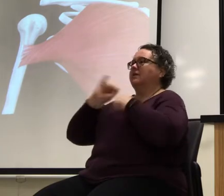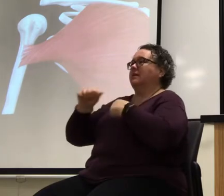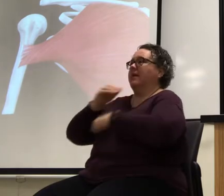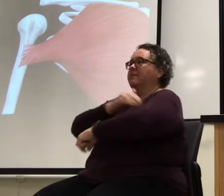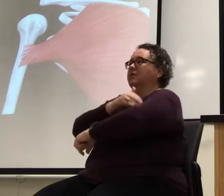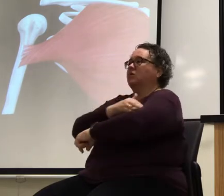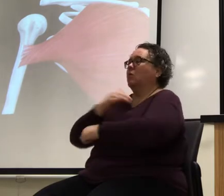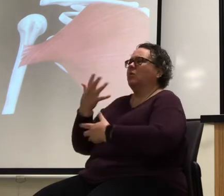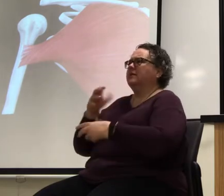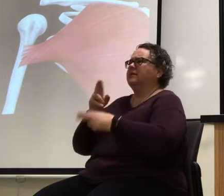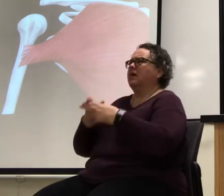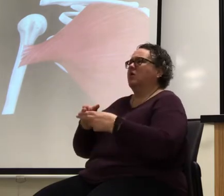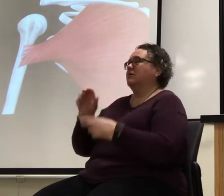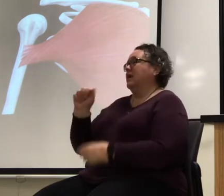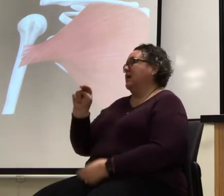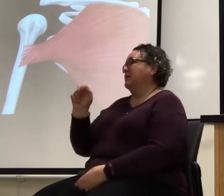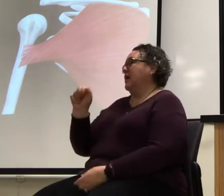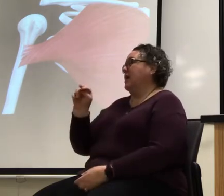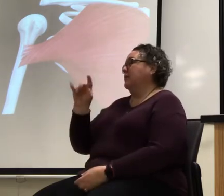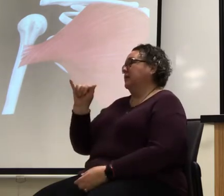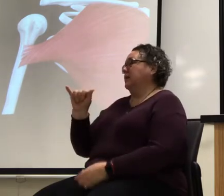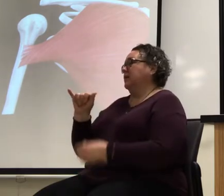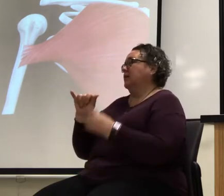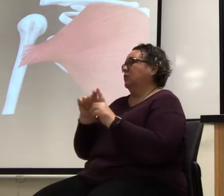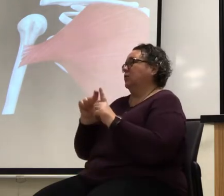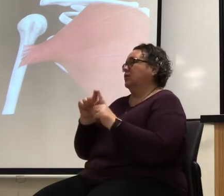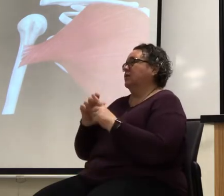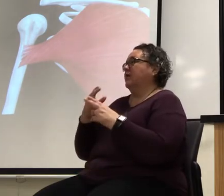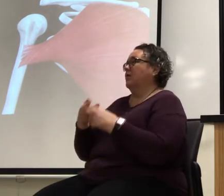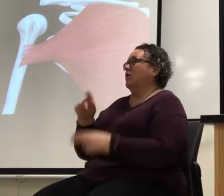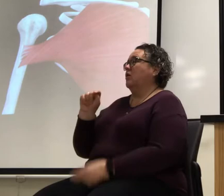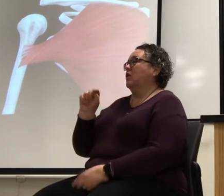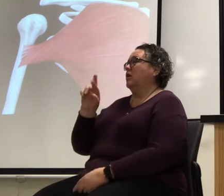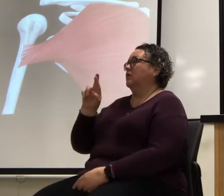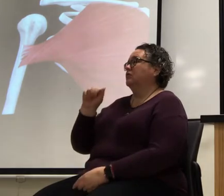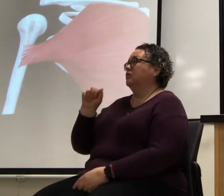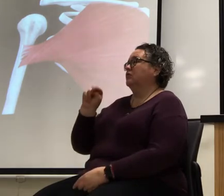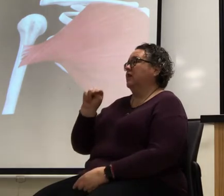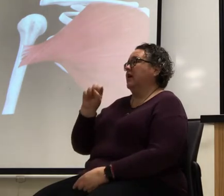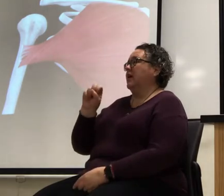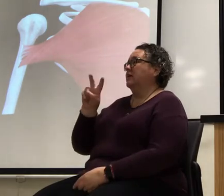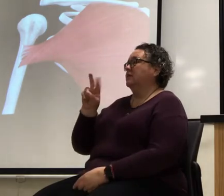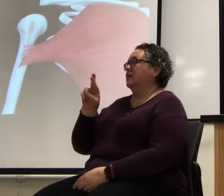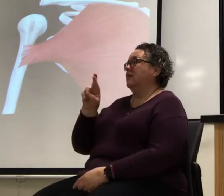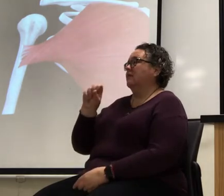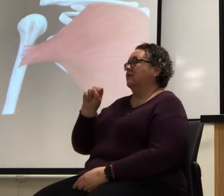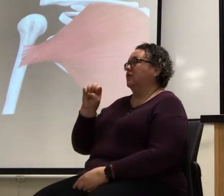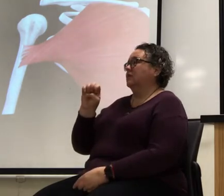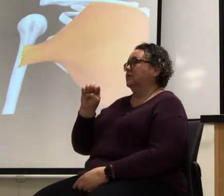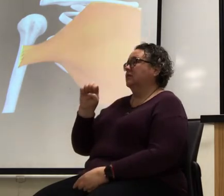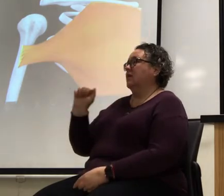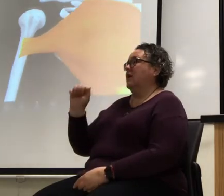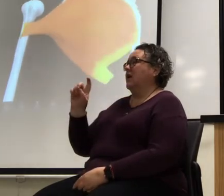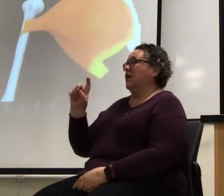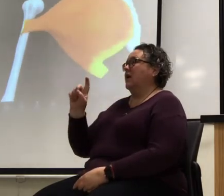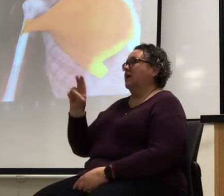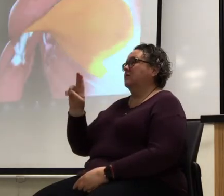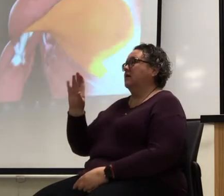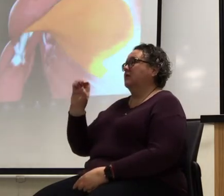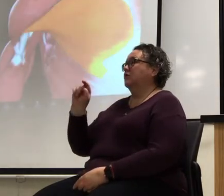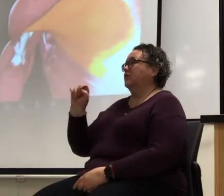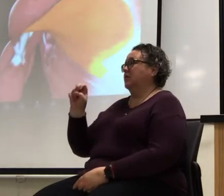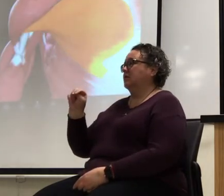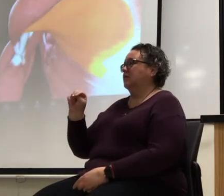movement called in anatomy words? They call that transverse adduction. Let me go back.